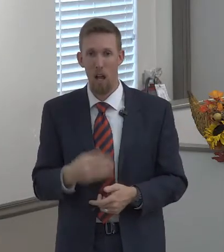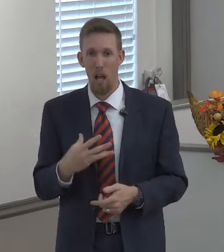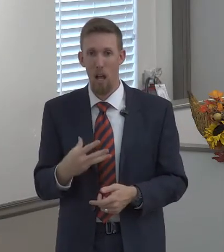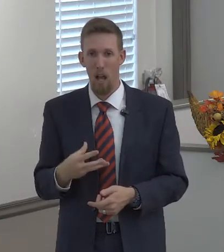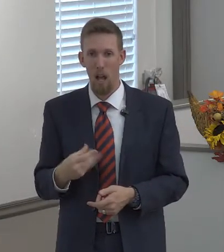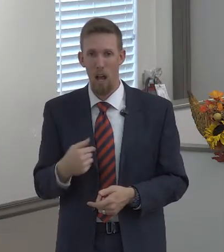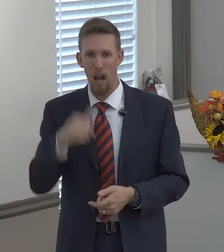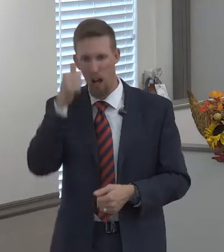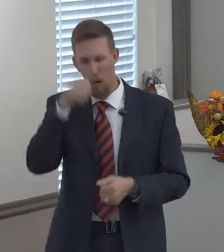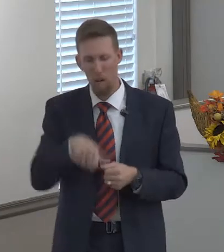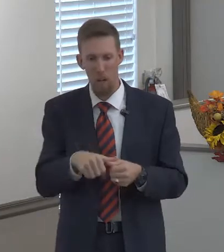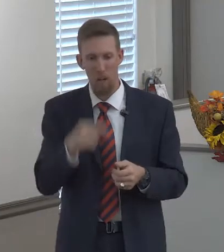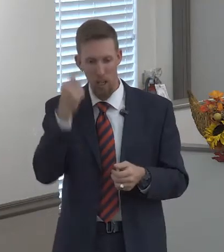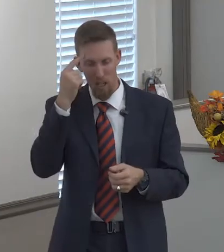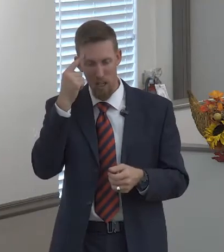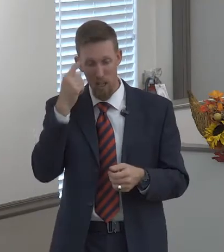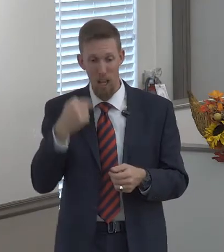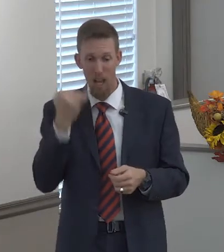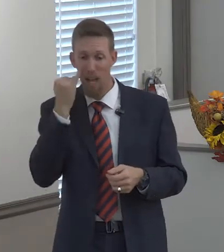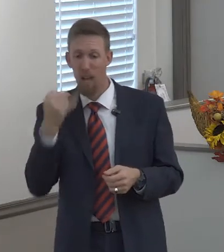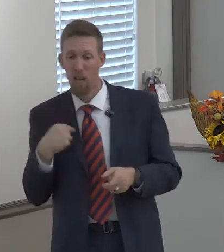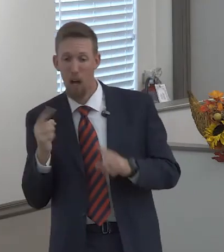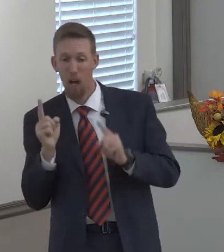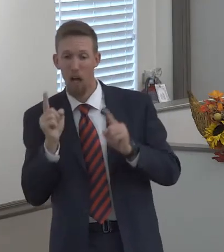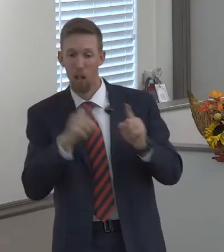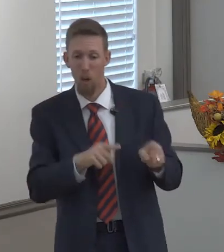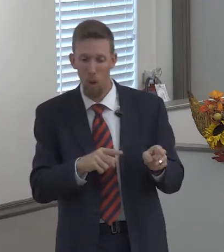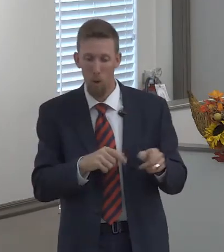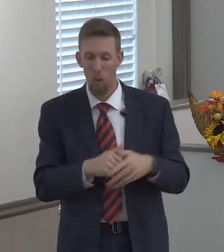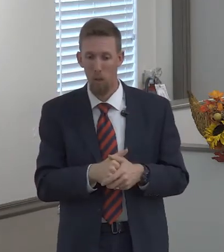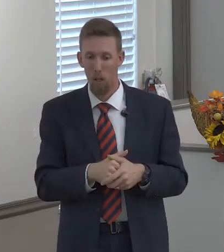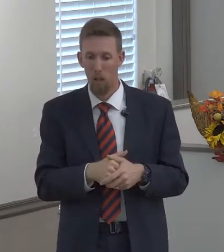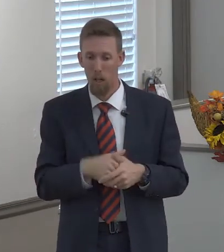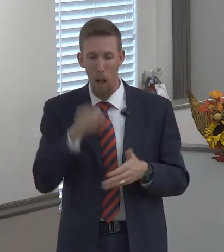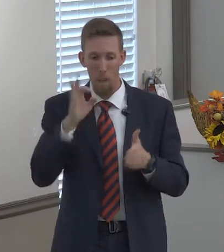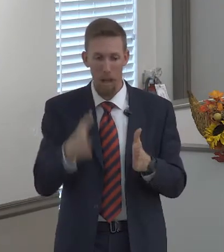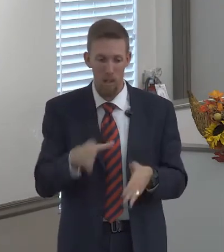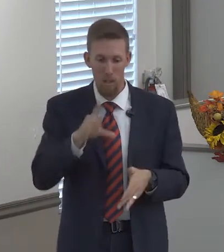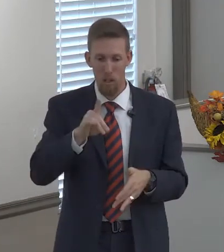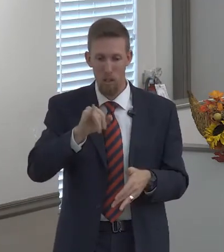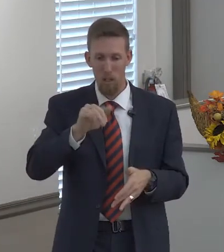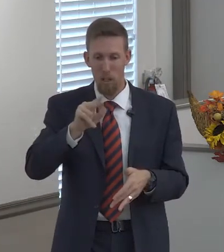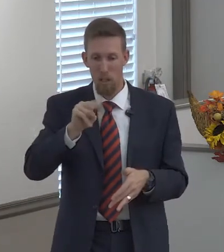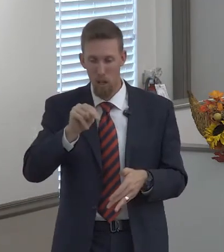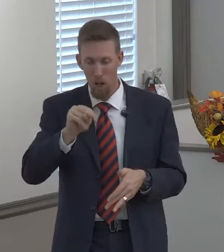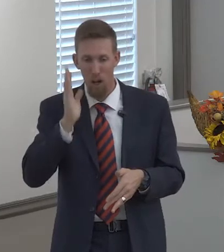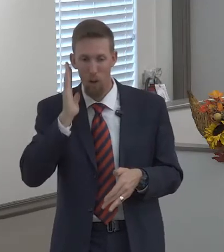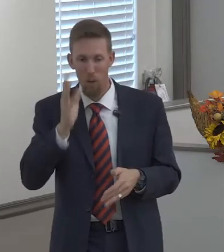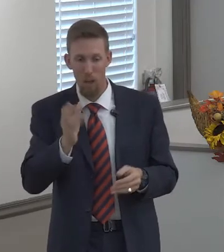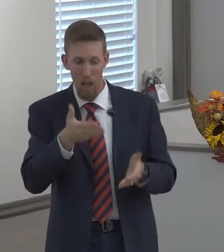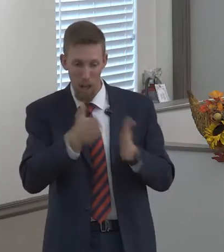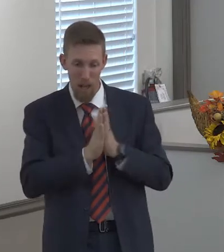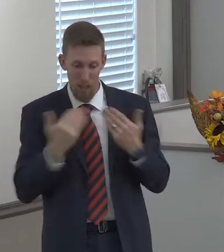a little nervous about this prayer thing. You know, anybody know what I'm talking about? Don't raise your hand. Don't raise your